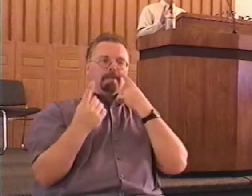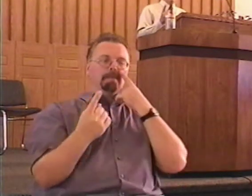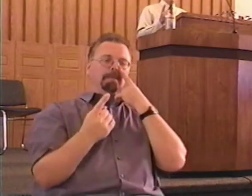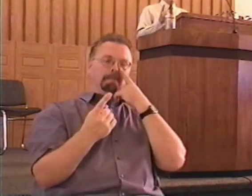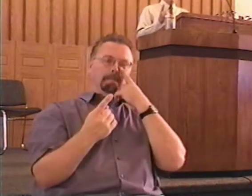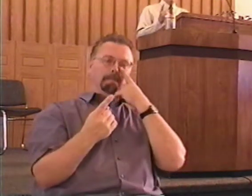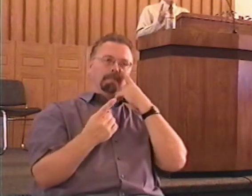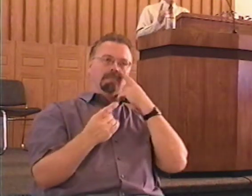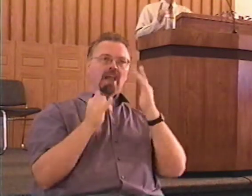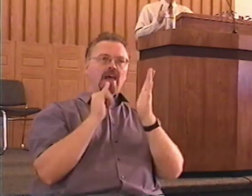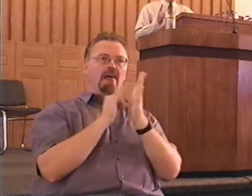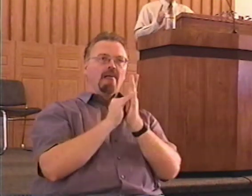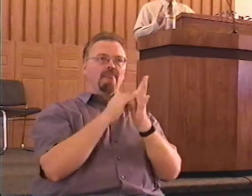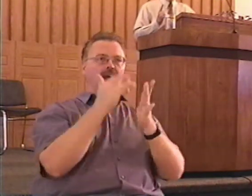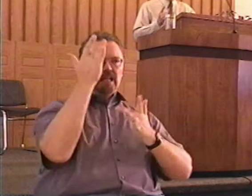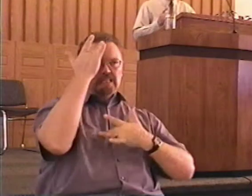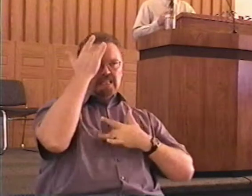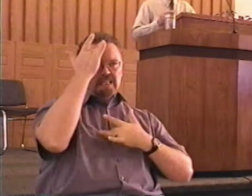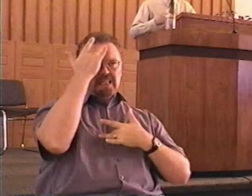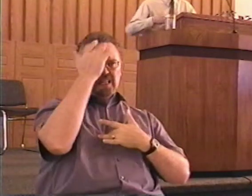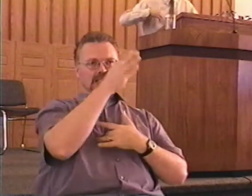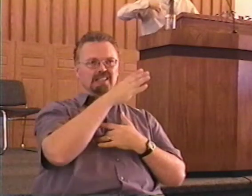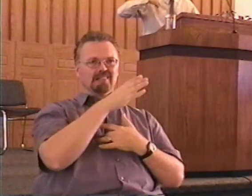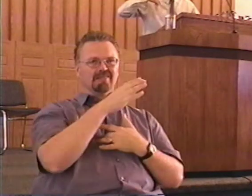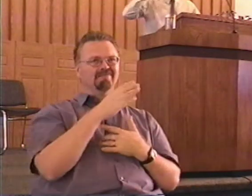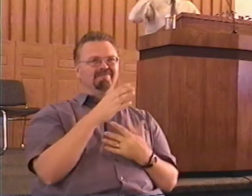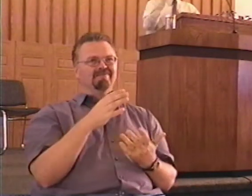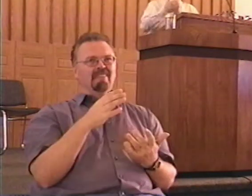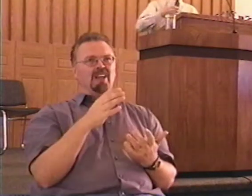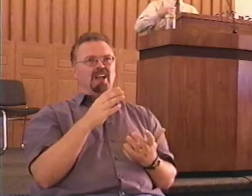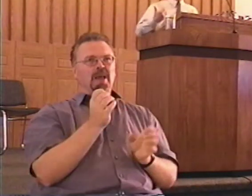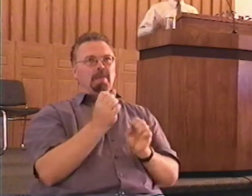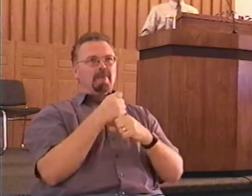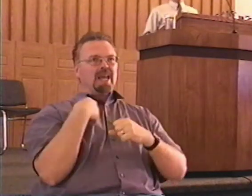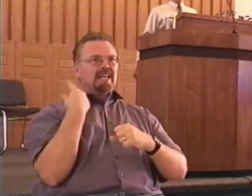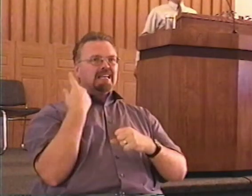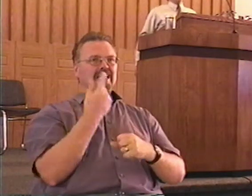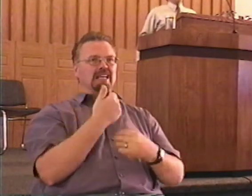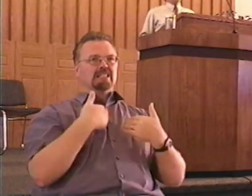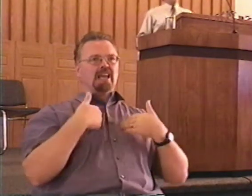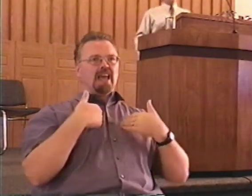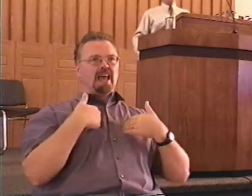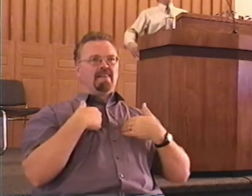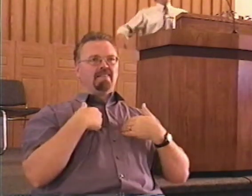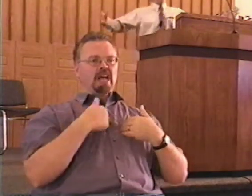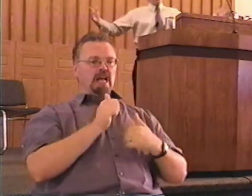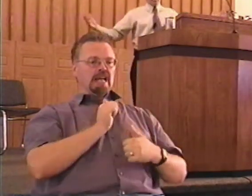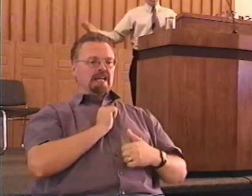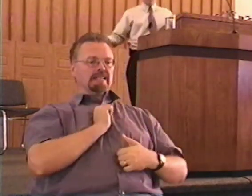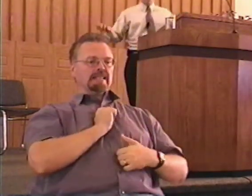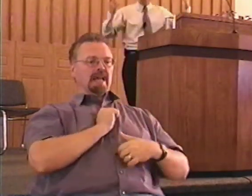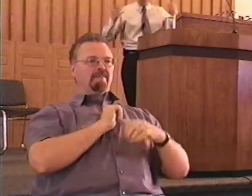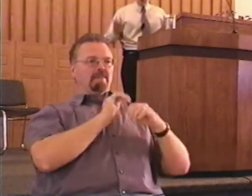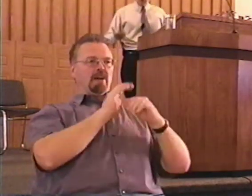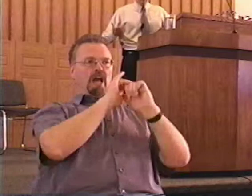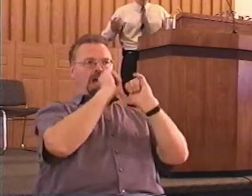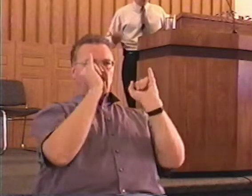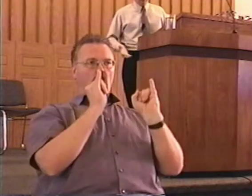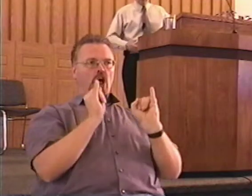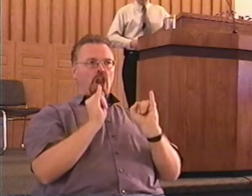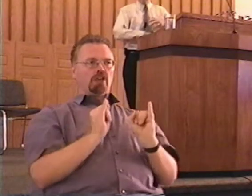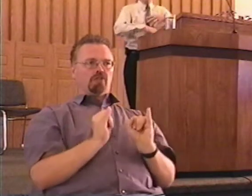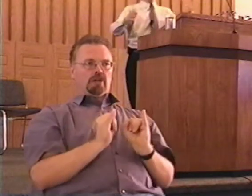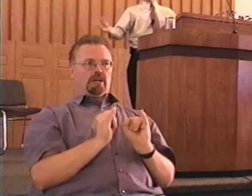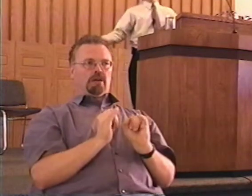That sickness and that disease that we have causes us to have self-idolatry, to believe, to